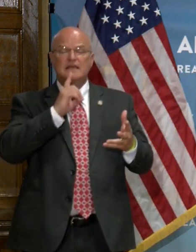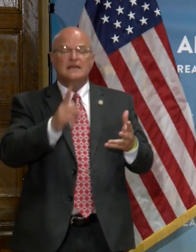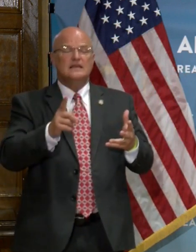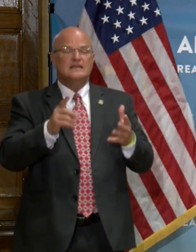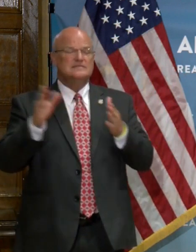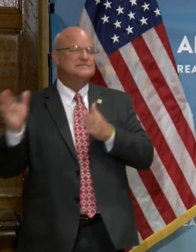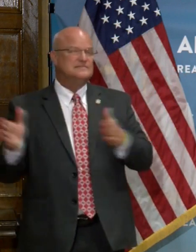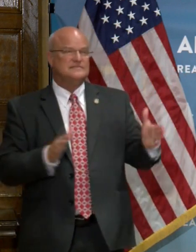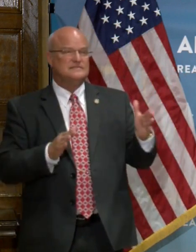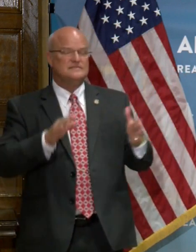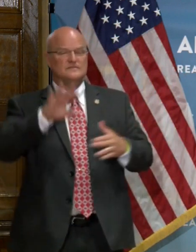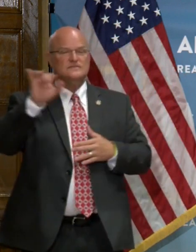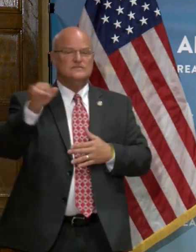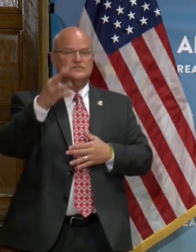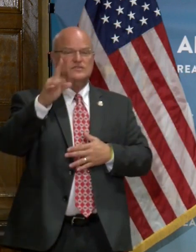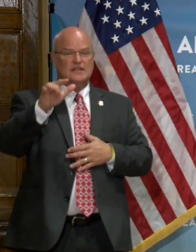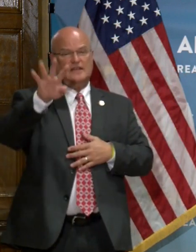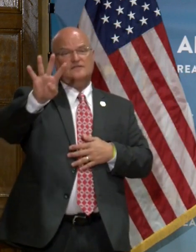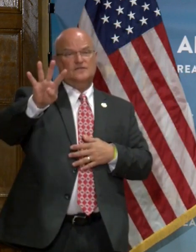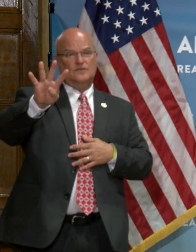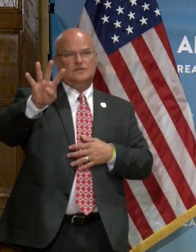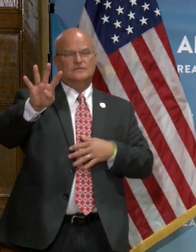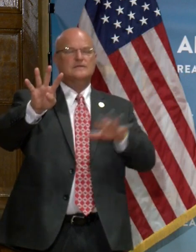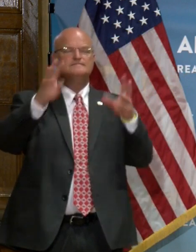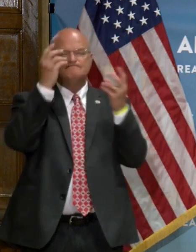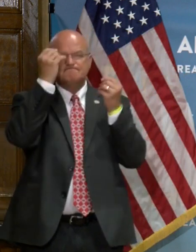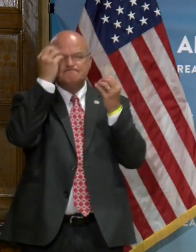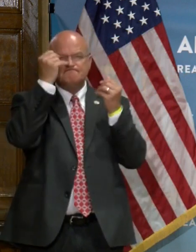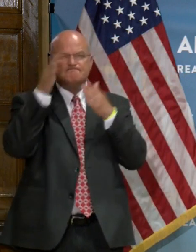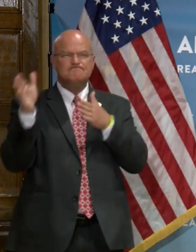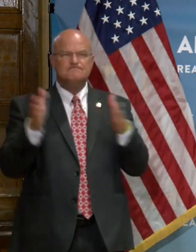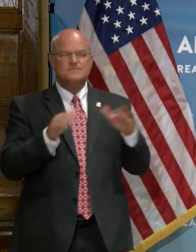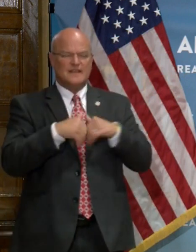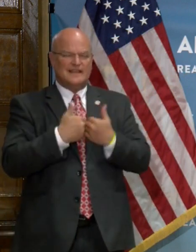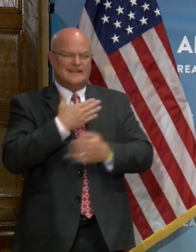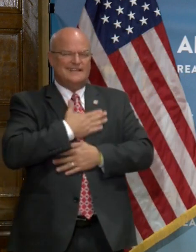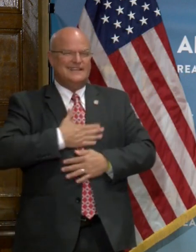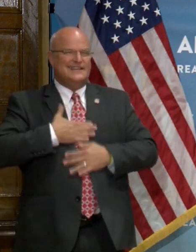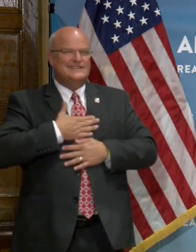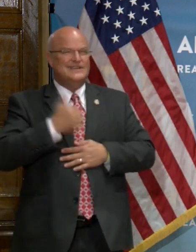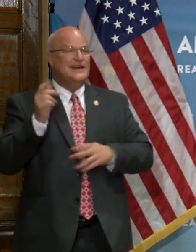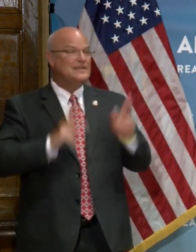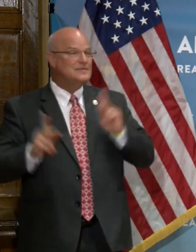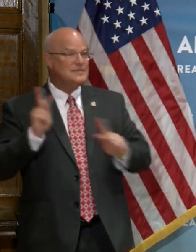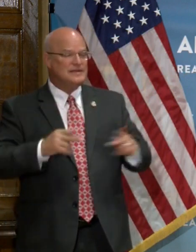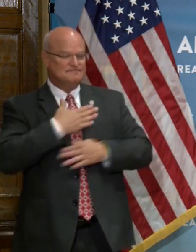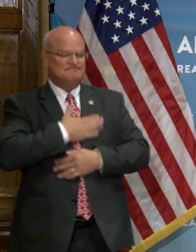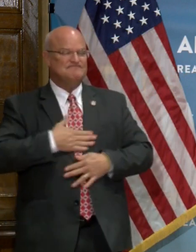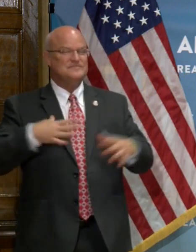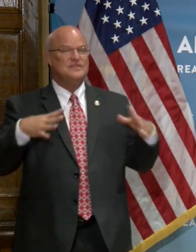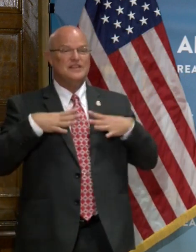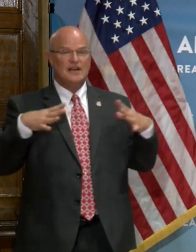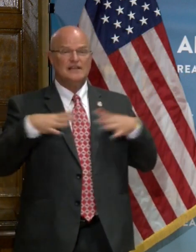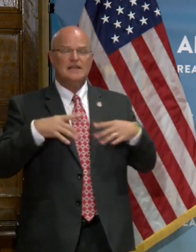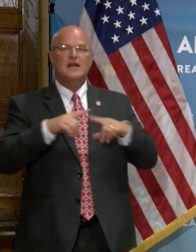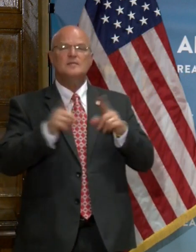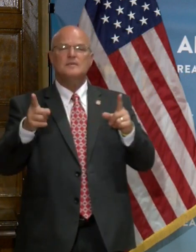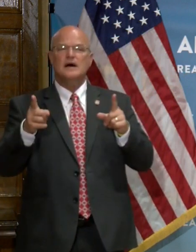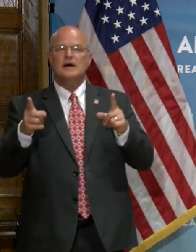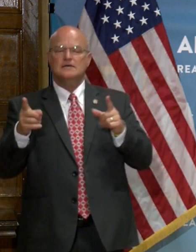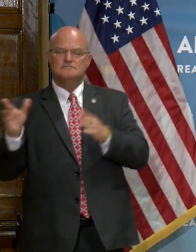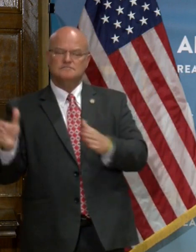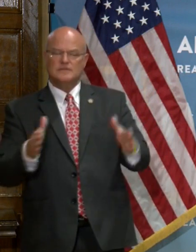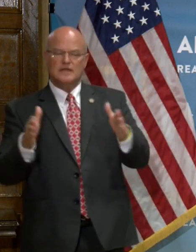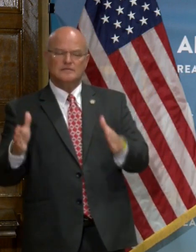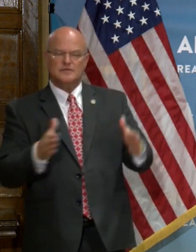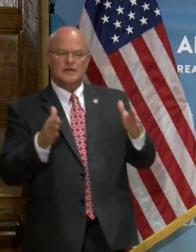just preparing for 4th of July. Think about your plans and how to enjoy other people, enjoy the holiday, but plan ahead to make sure